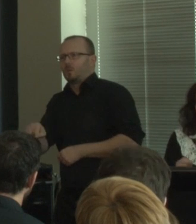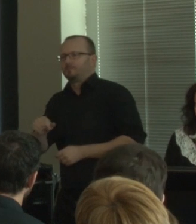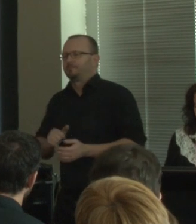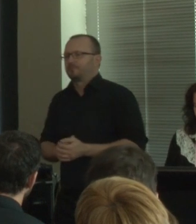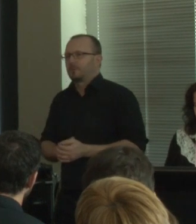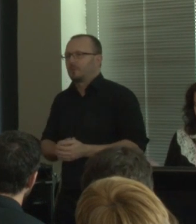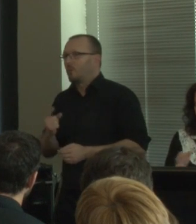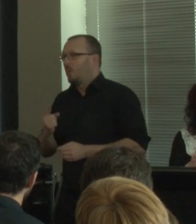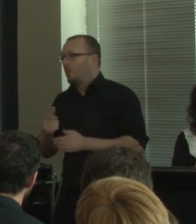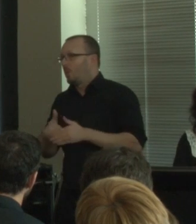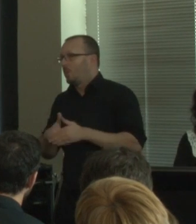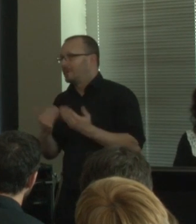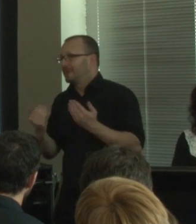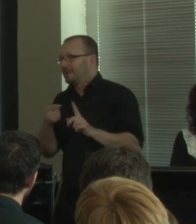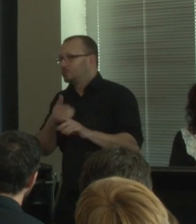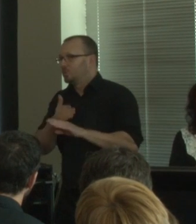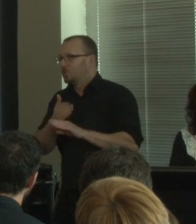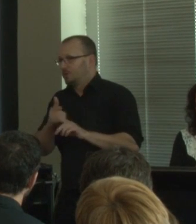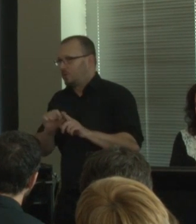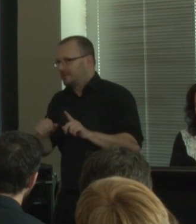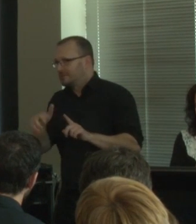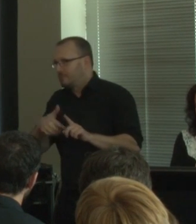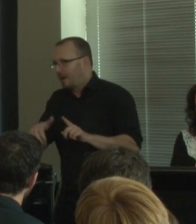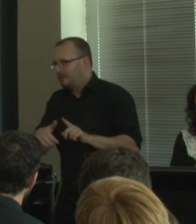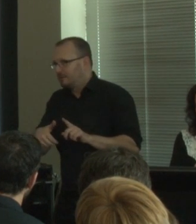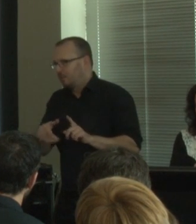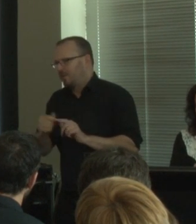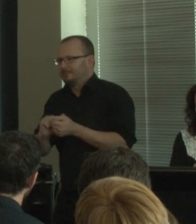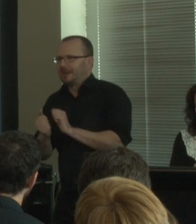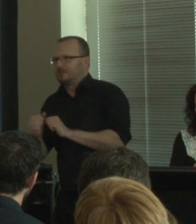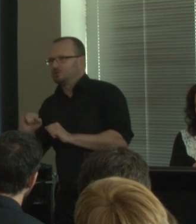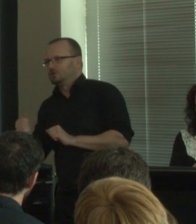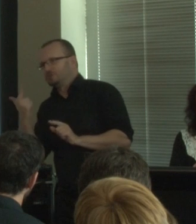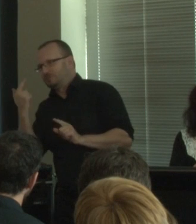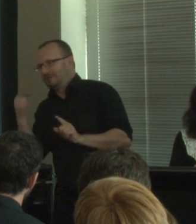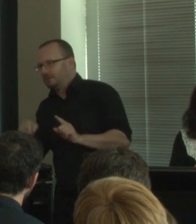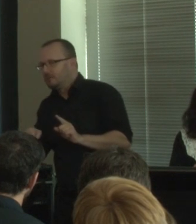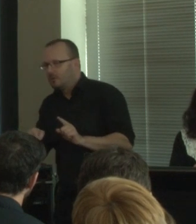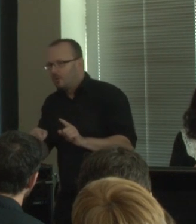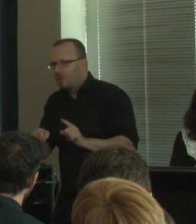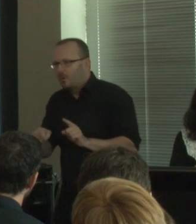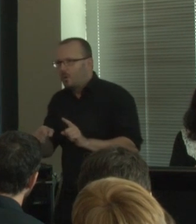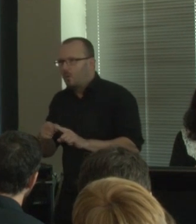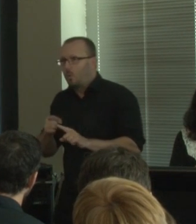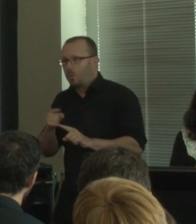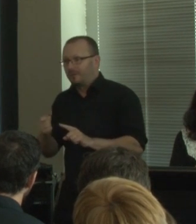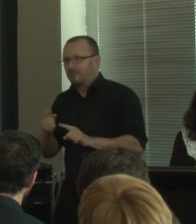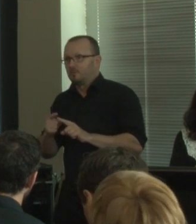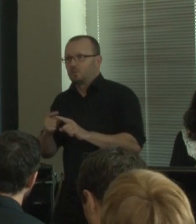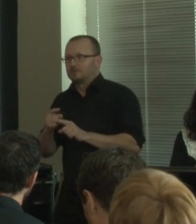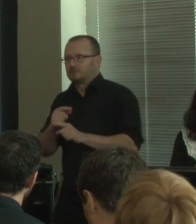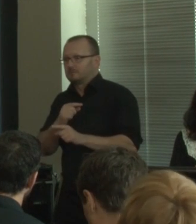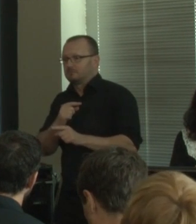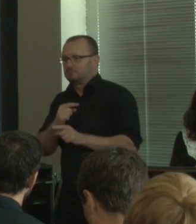day, when he was working on his mine with his mate Jimmy, Wong Gong was buried in a rock fall. Jimmy ran